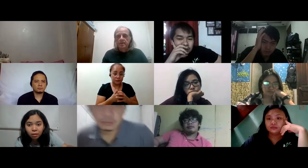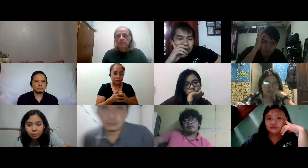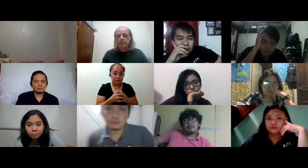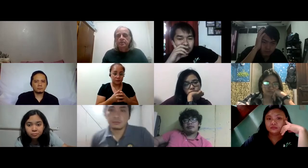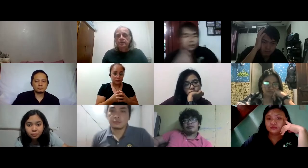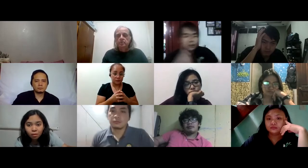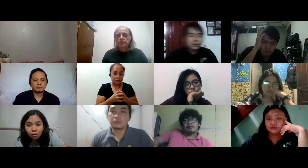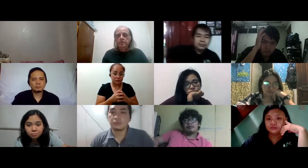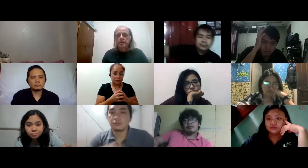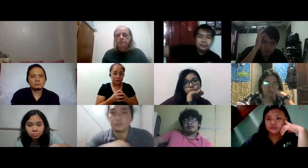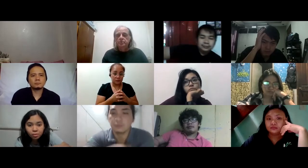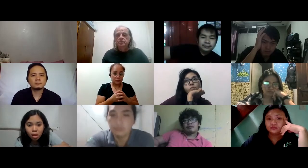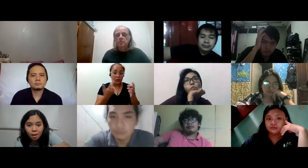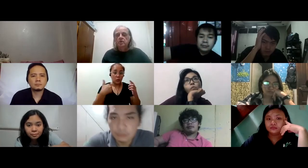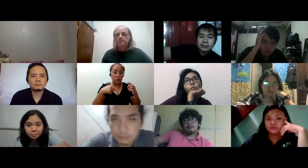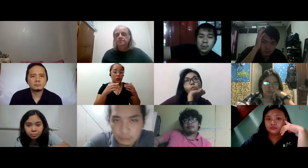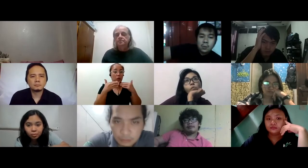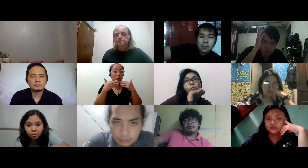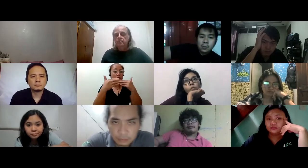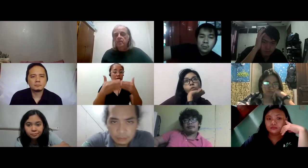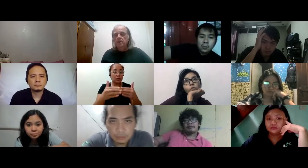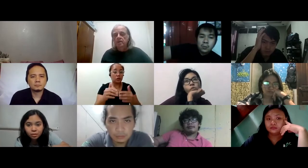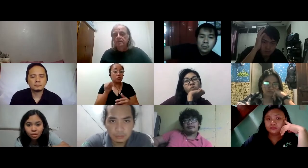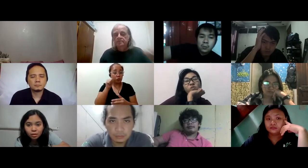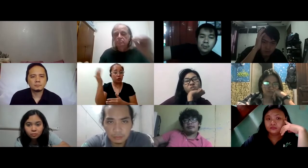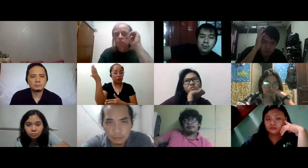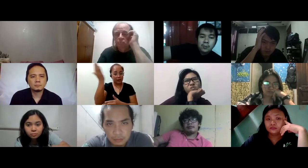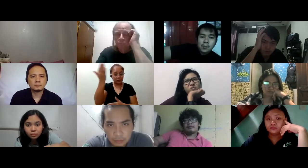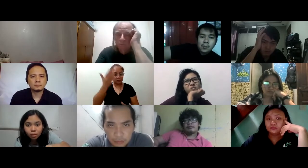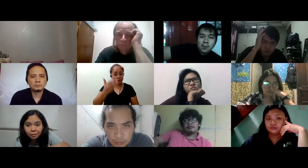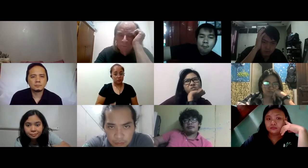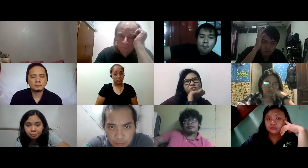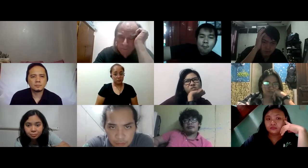And then I'll continue with the lecture tomorrow.